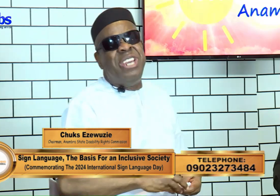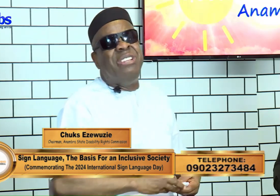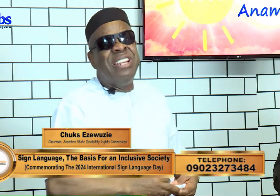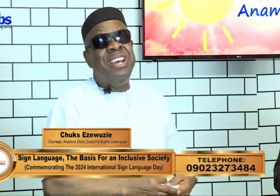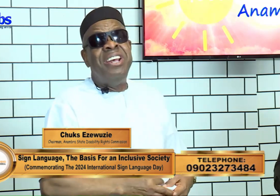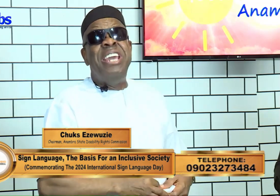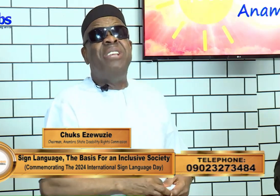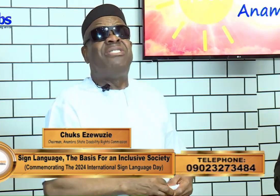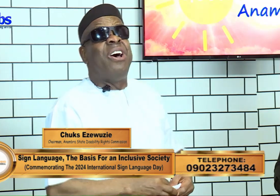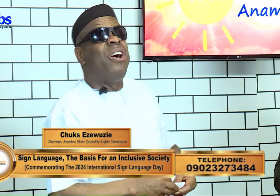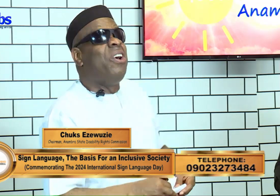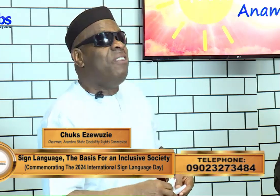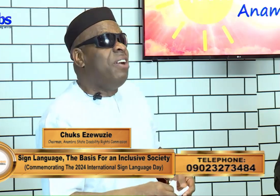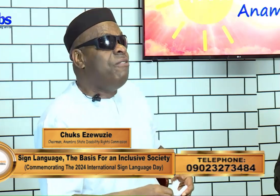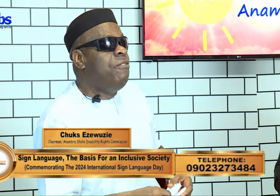So his